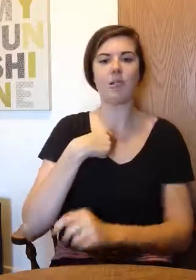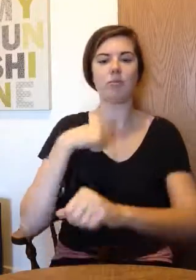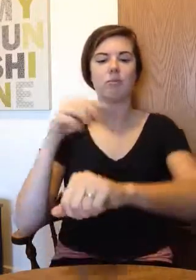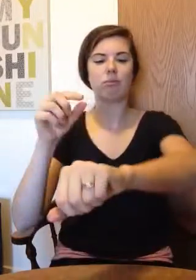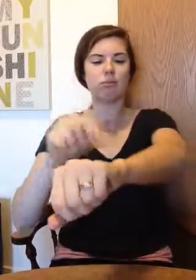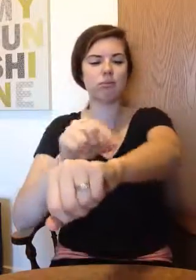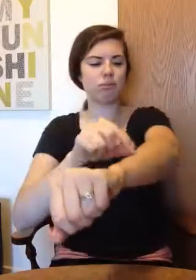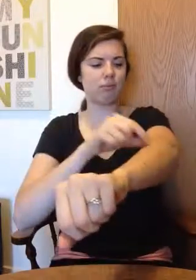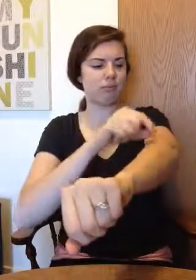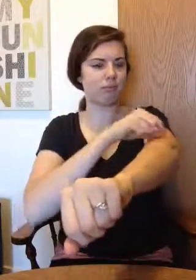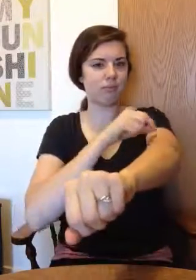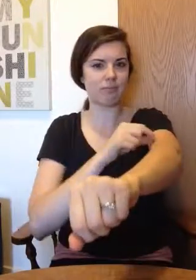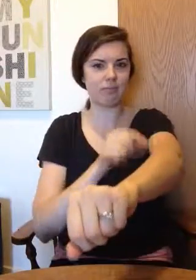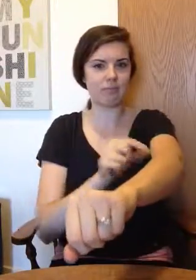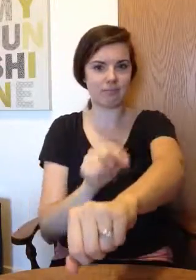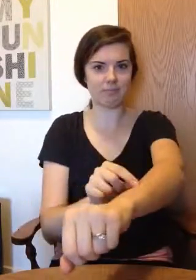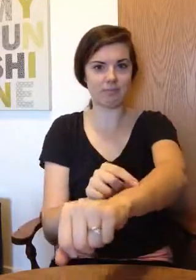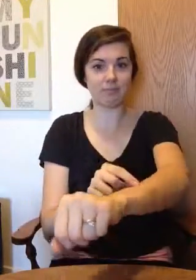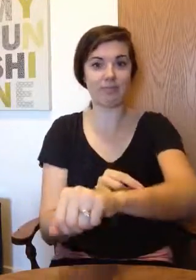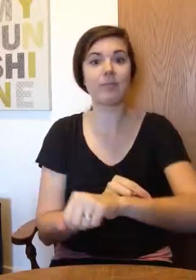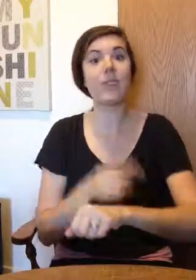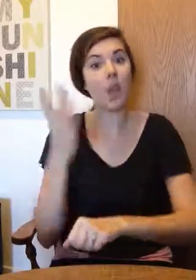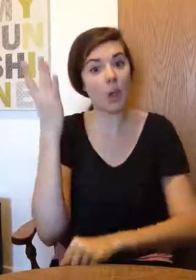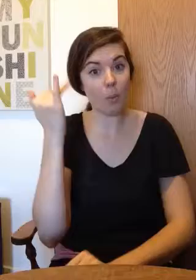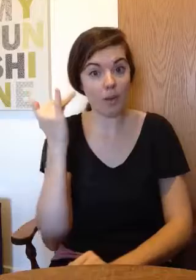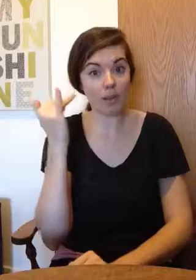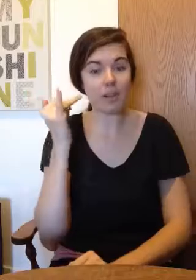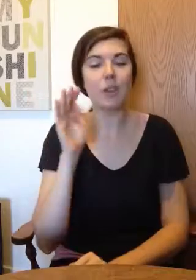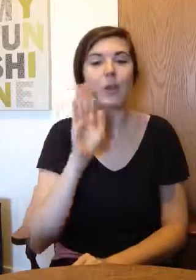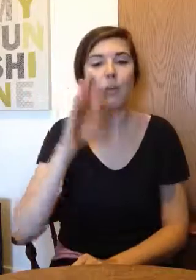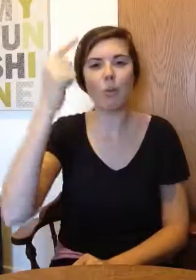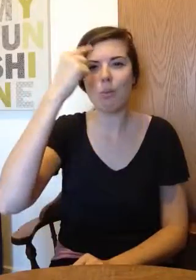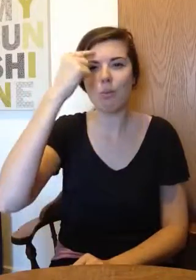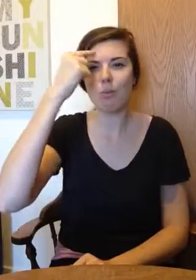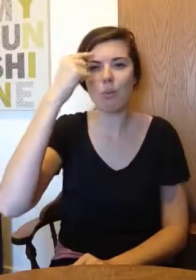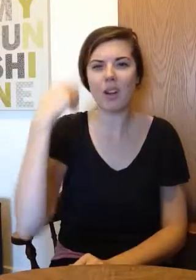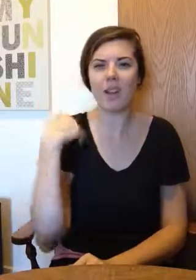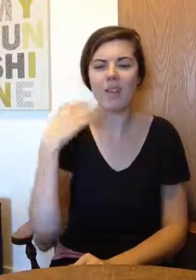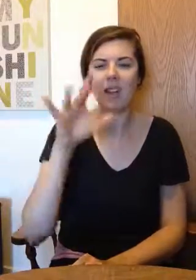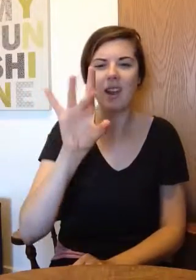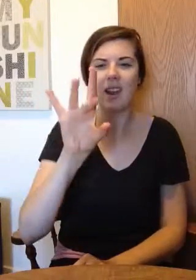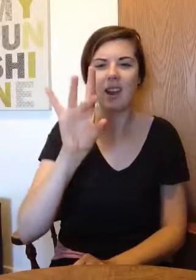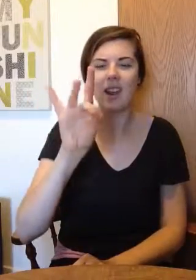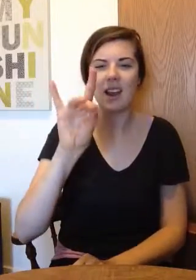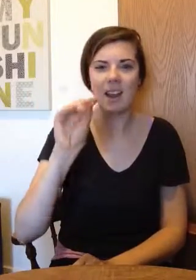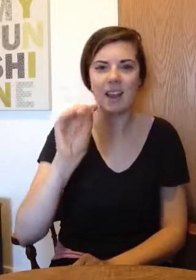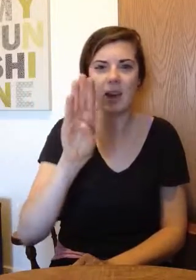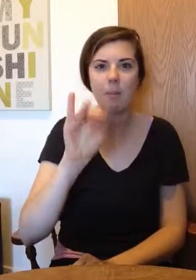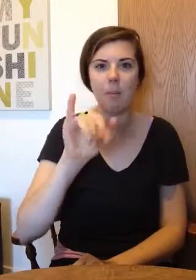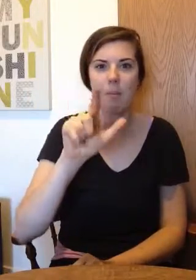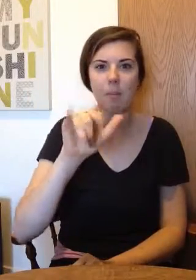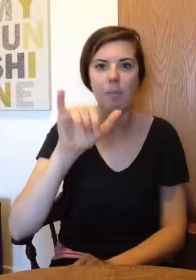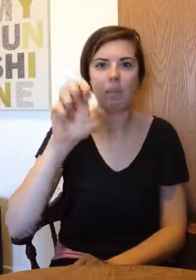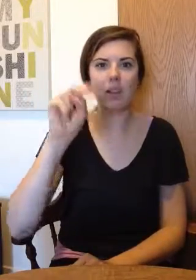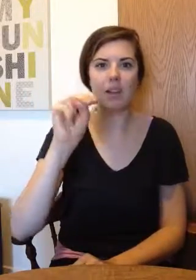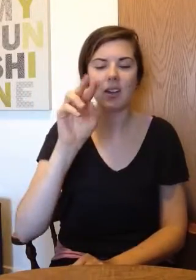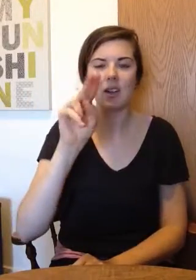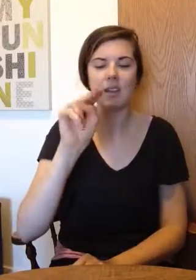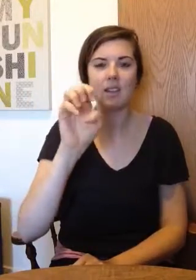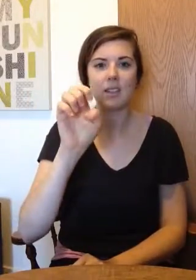about 80 billion neurons inside your brain right now. They're sending electrical messages back and forth and chemical messages. But some of your neurons